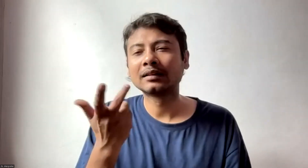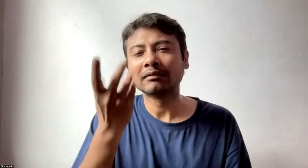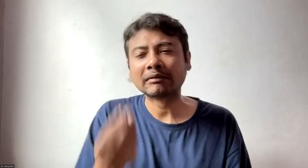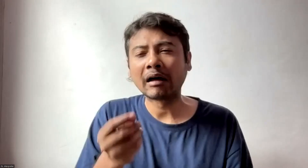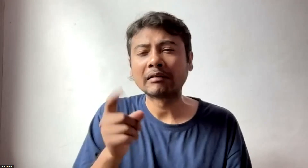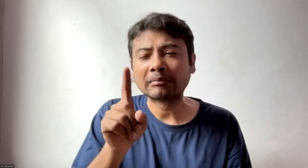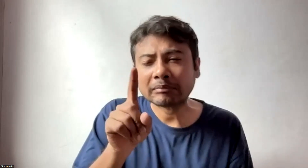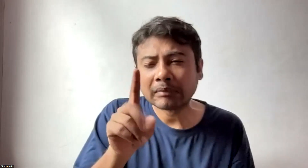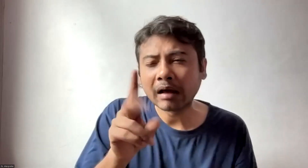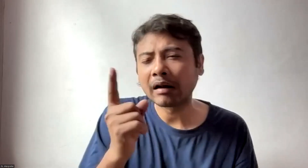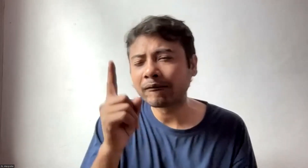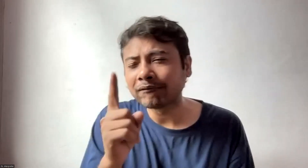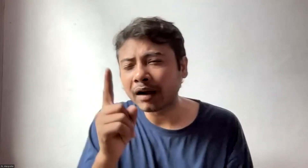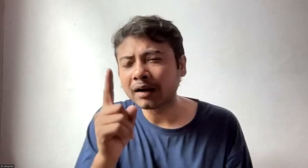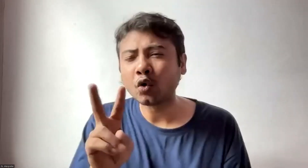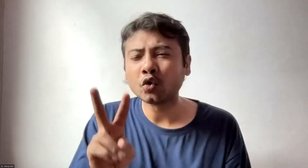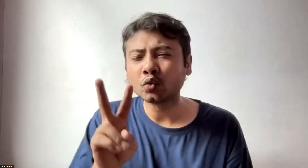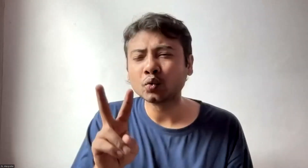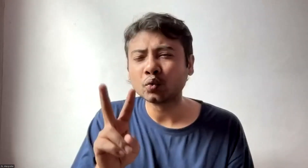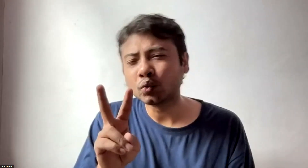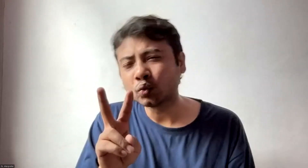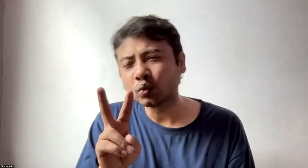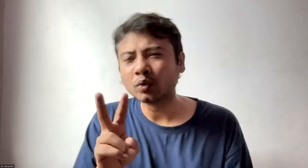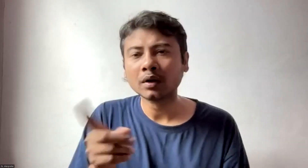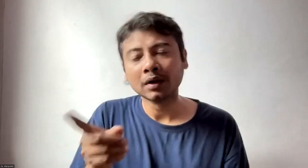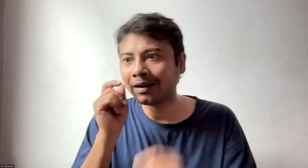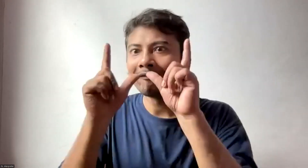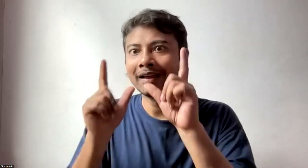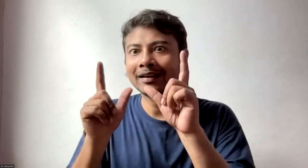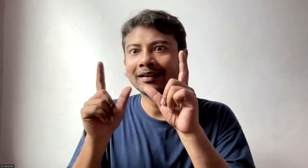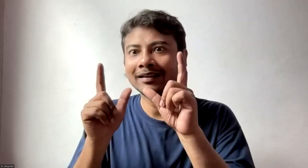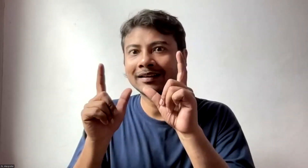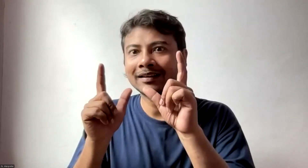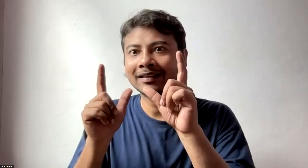of ignorance, they are awake and they're enjoying their life.